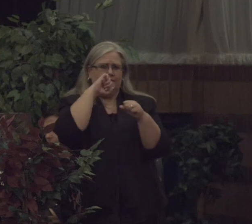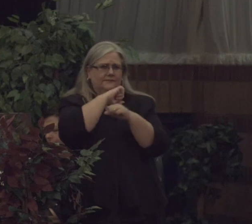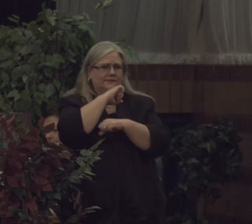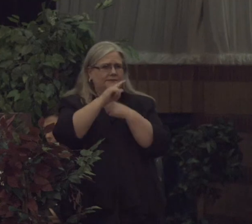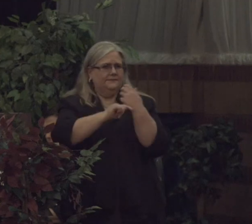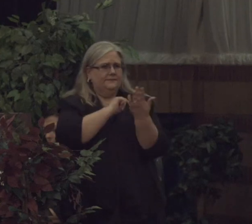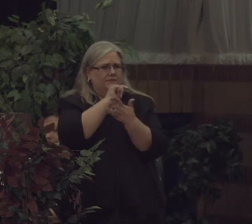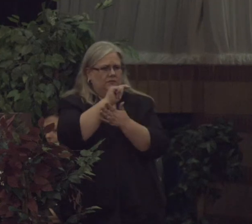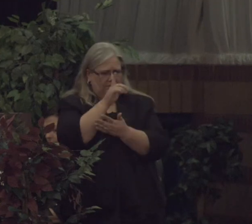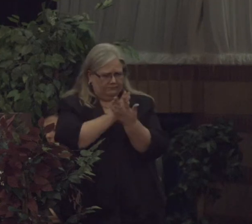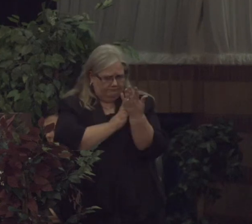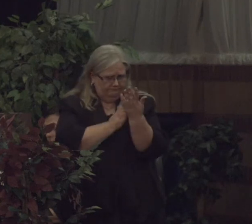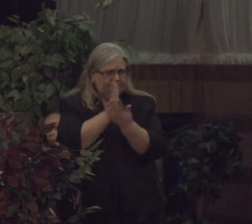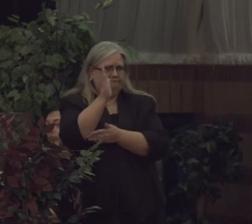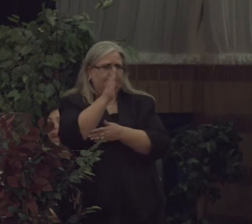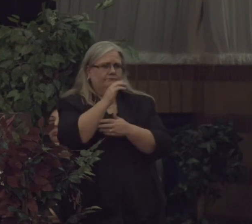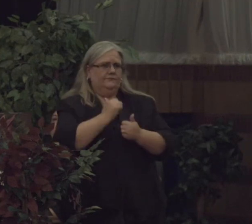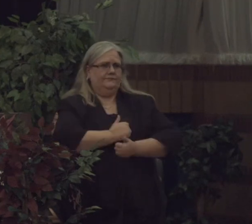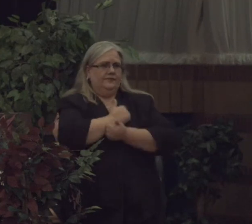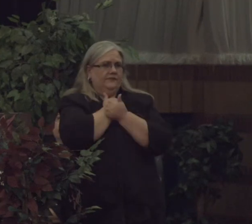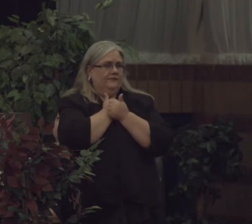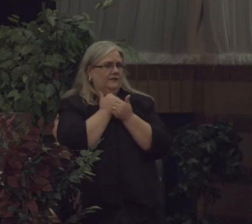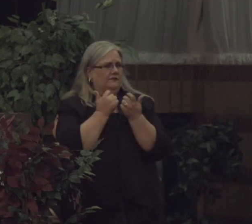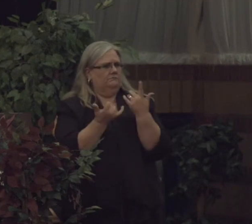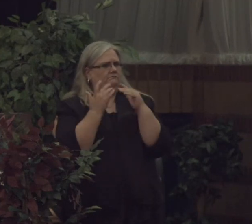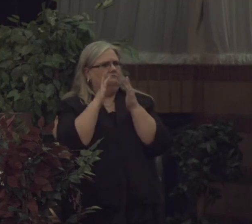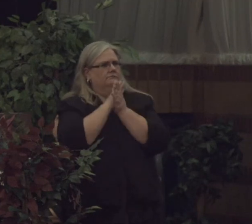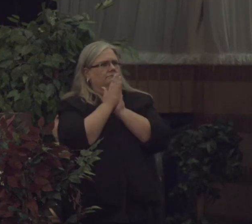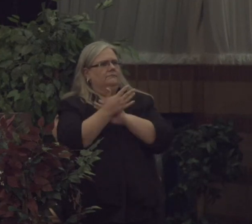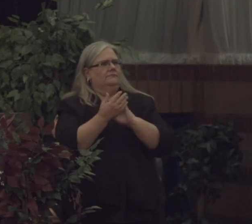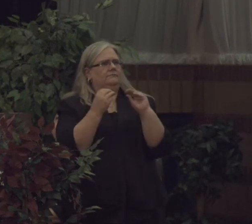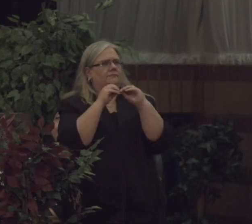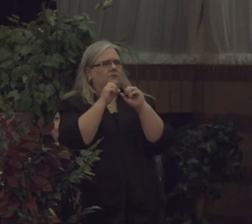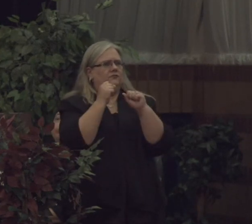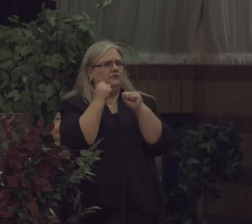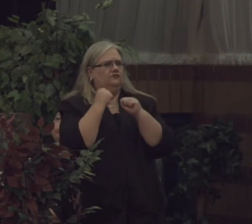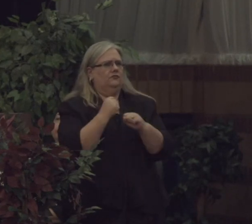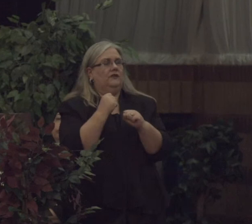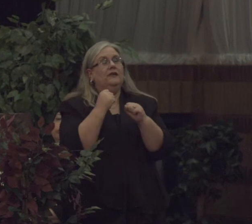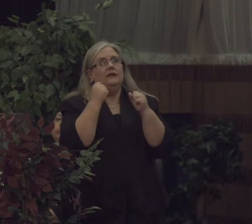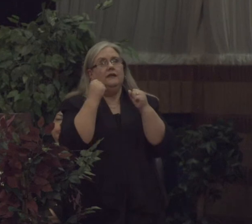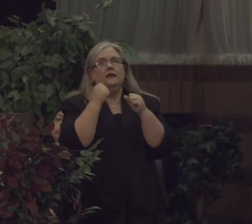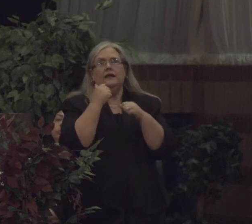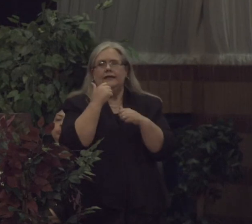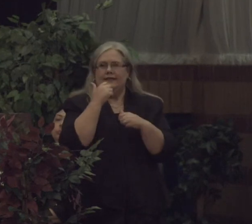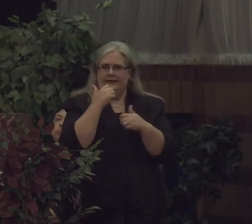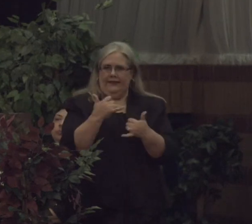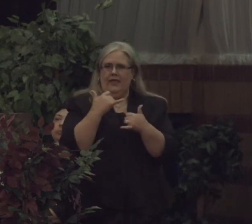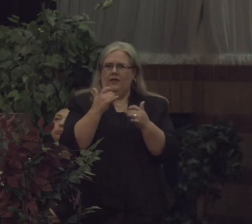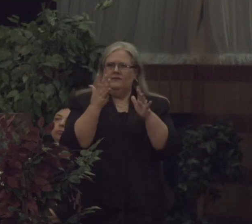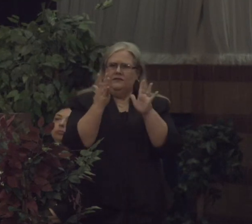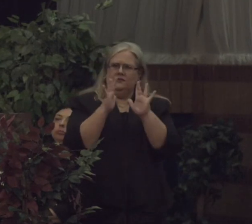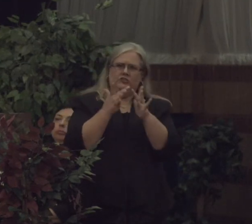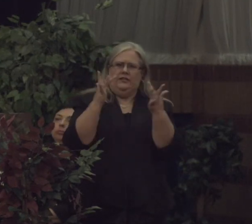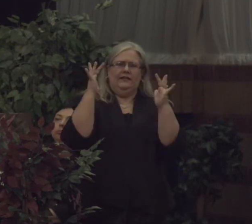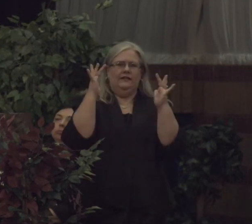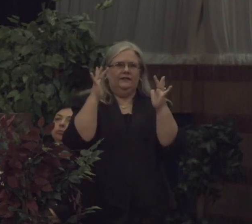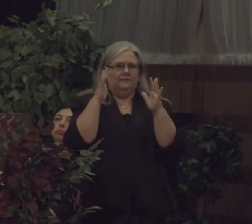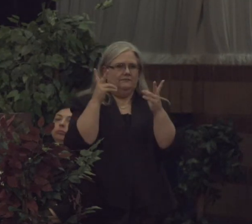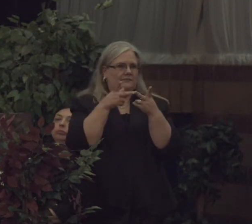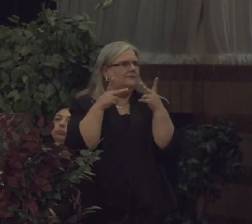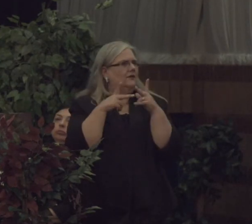survived, and now we're stronger for it. From the rubble of Destrehan was rebuilt a shiny new commons and gym, and it's never looked